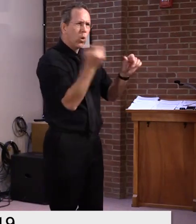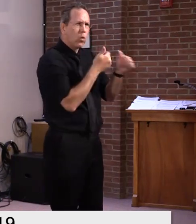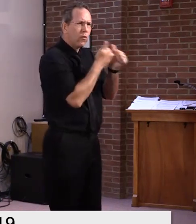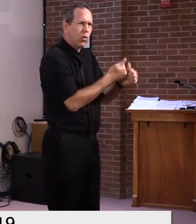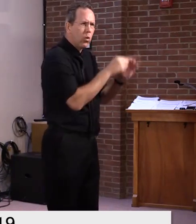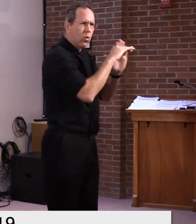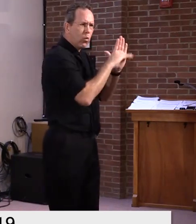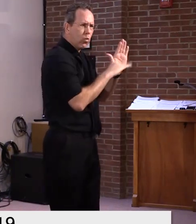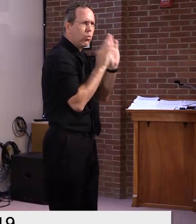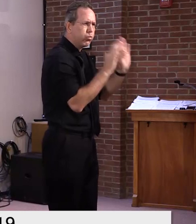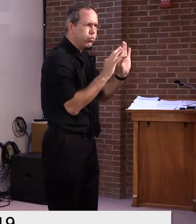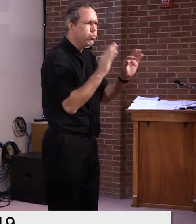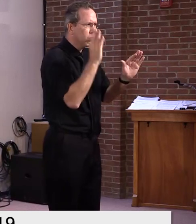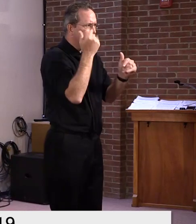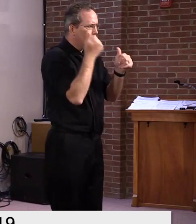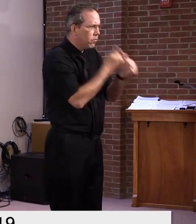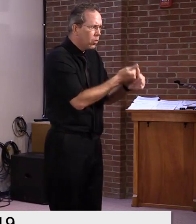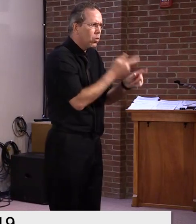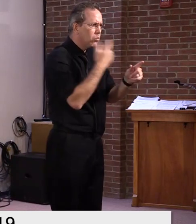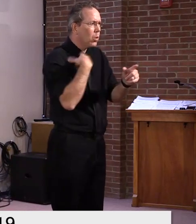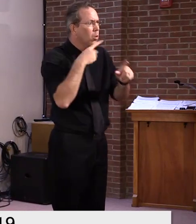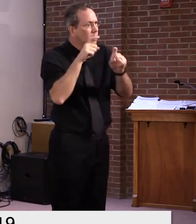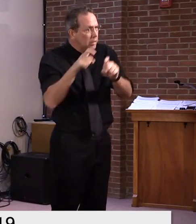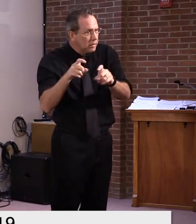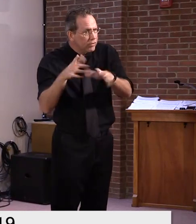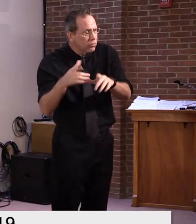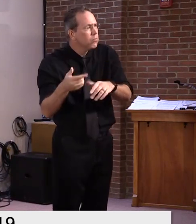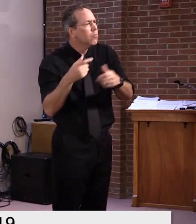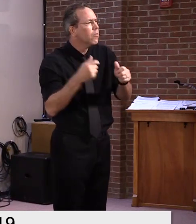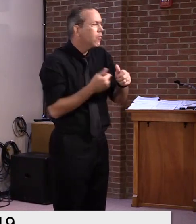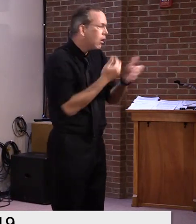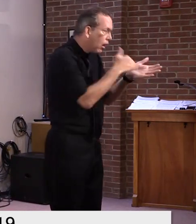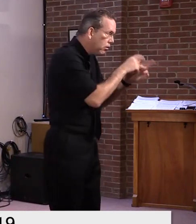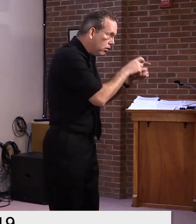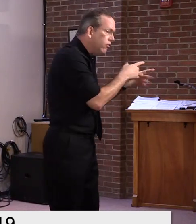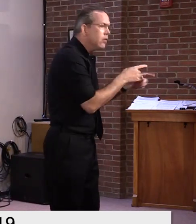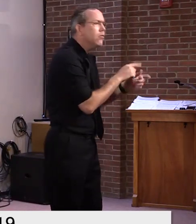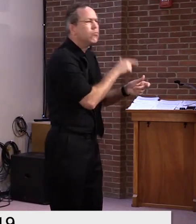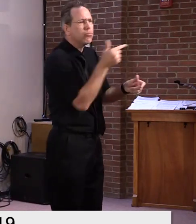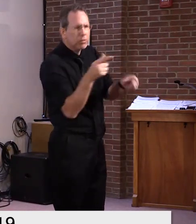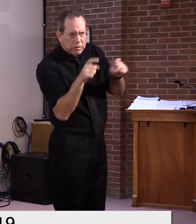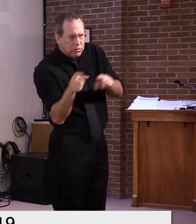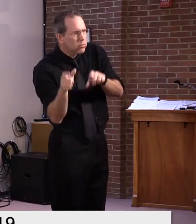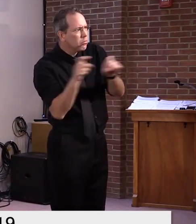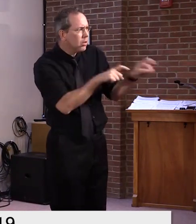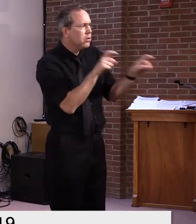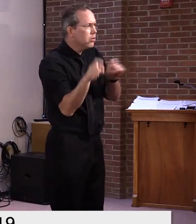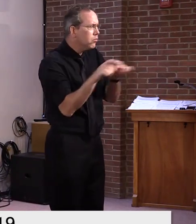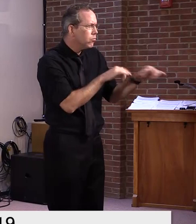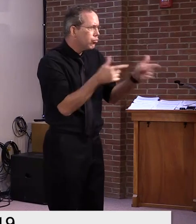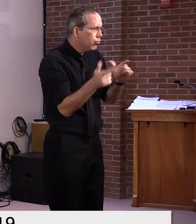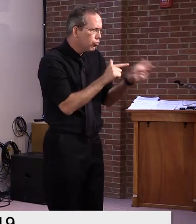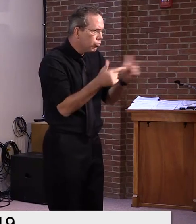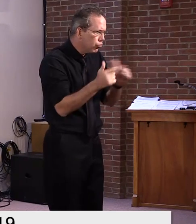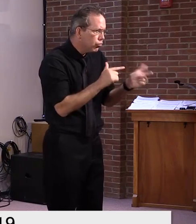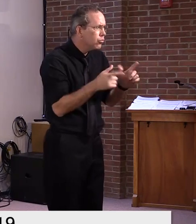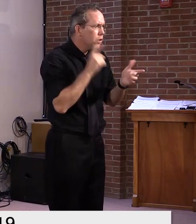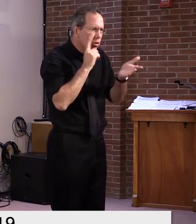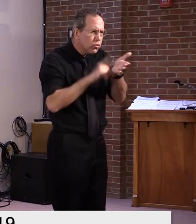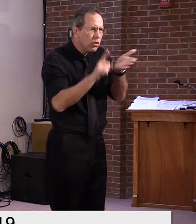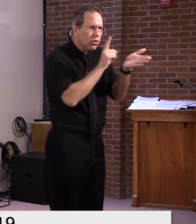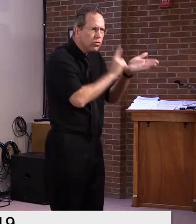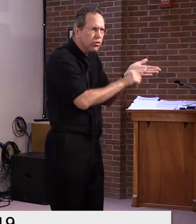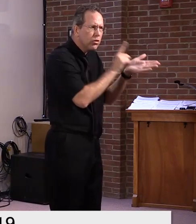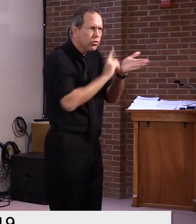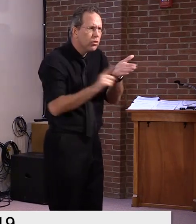with long-term care facilities. We may do some retesting on some of these just to reconfirm, but the other